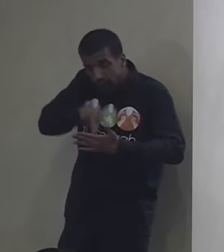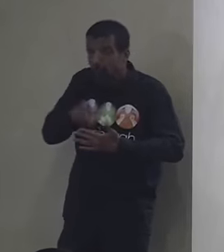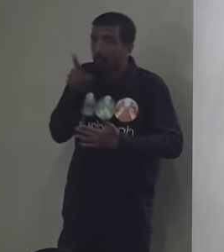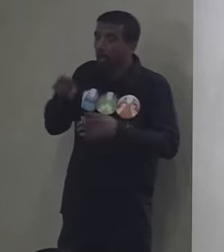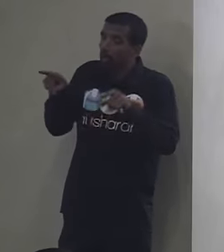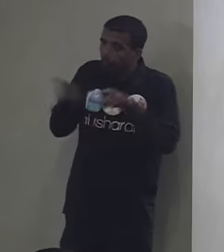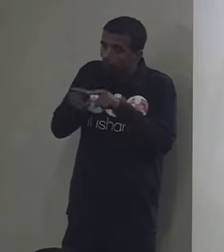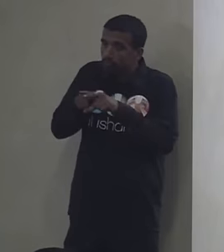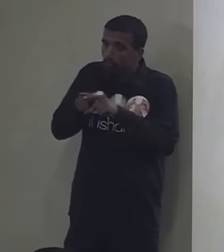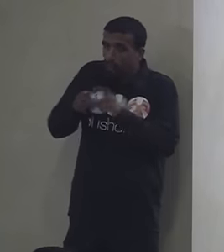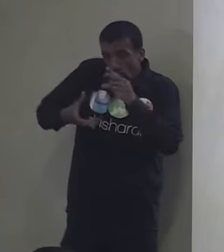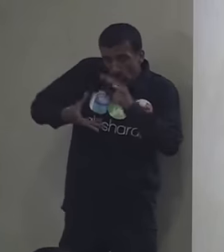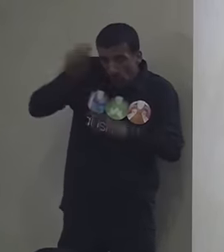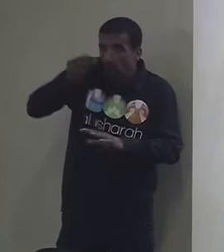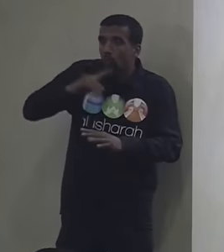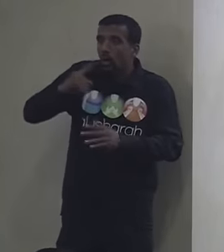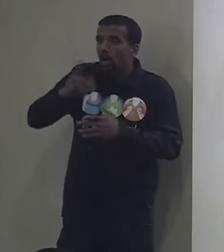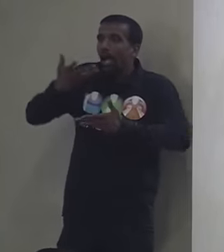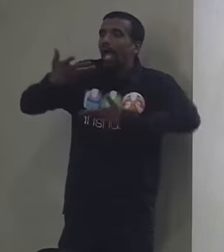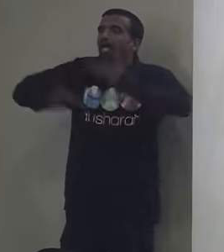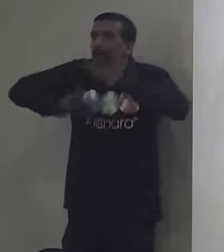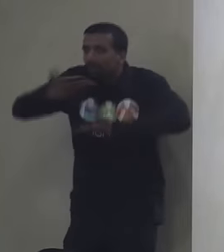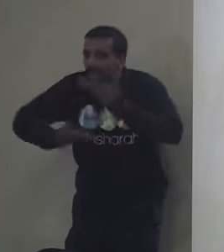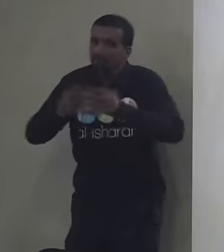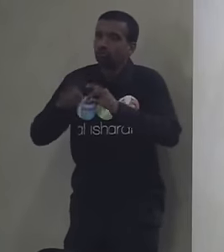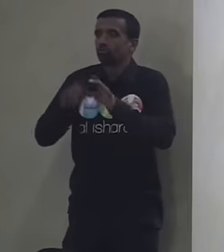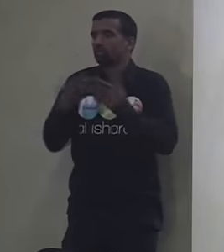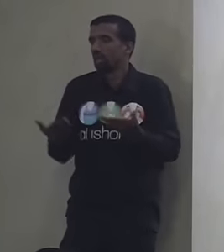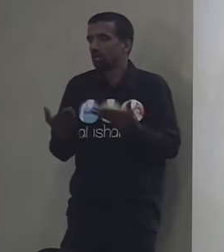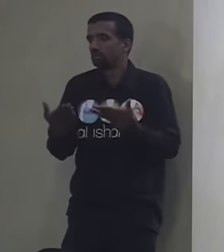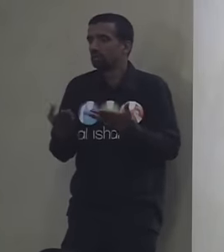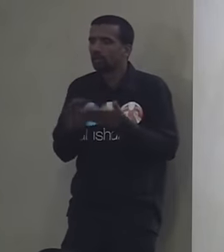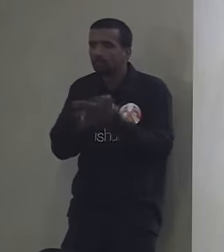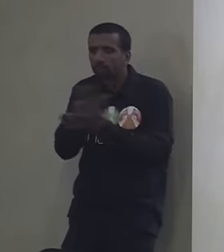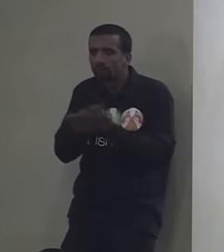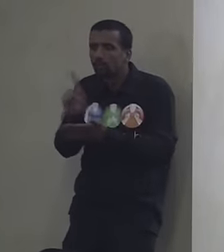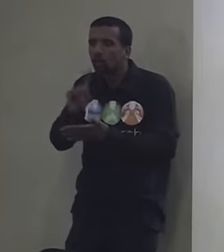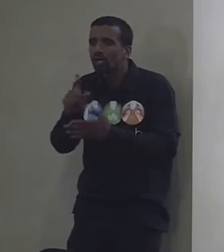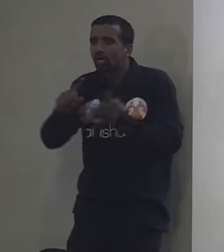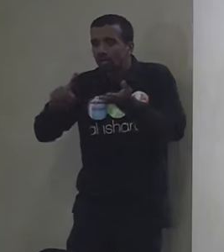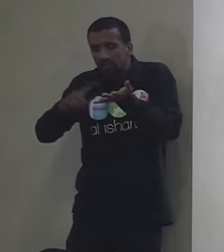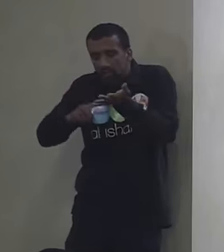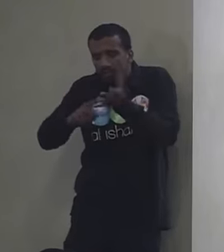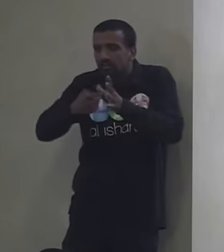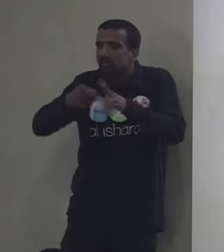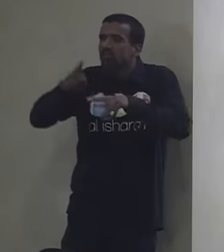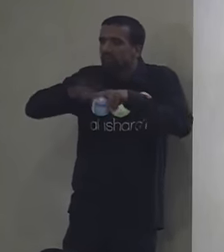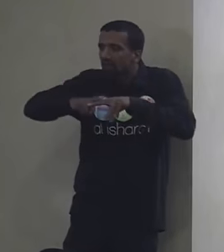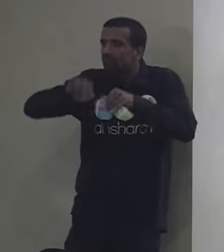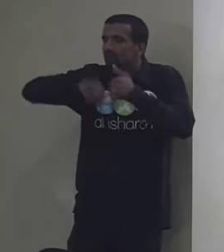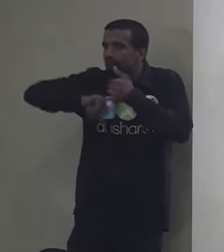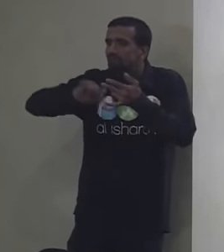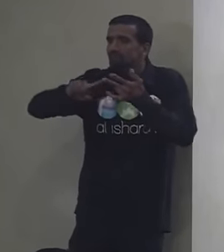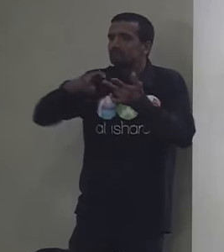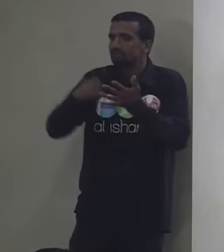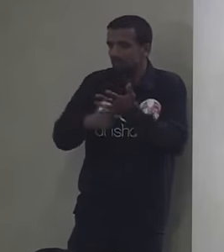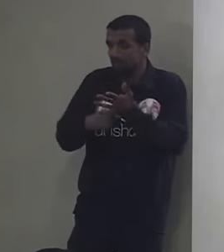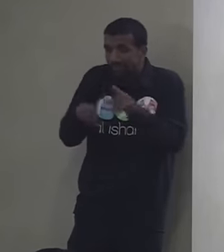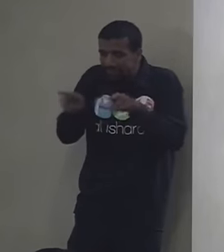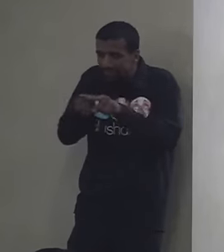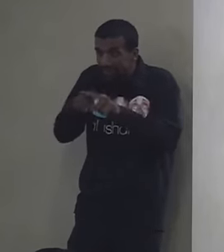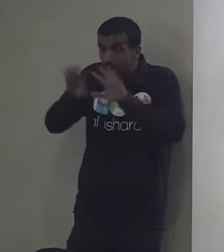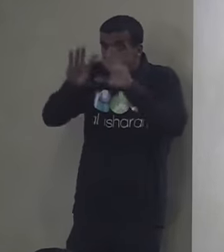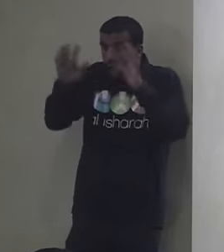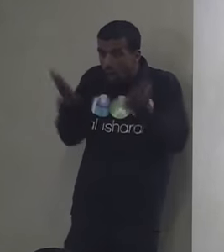Is because you need to be exposed to the message of Allah's book. We need it like, you know, the earth needs rain, water, and without the water, the earth